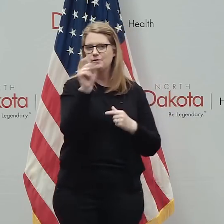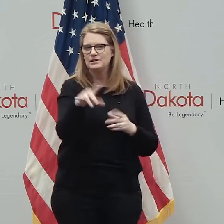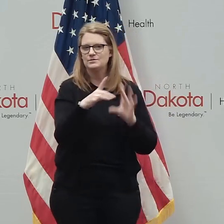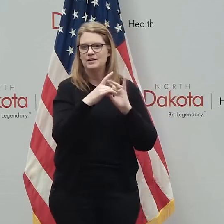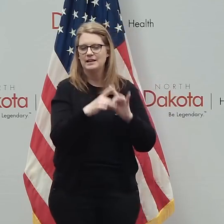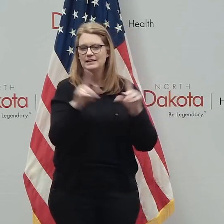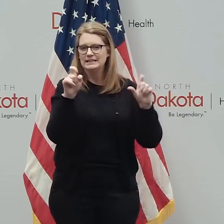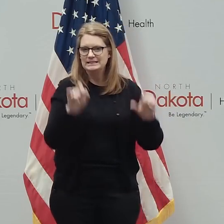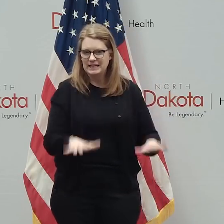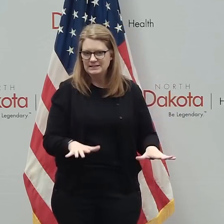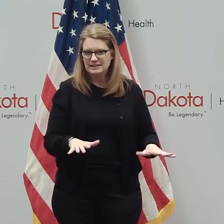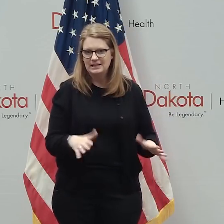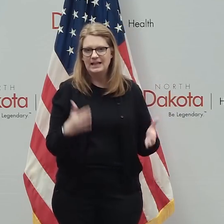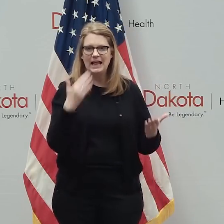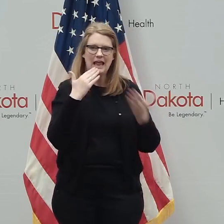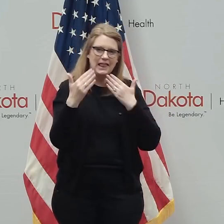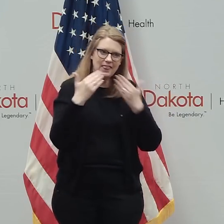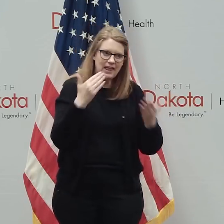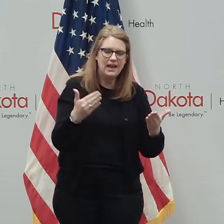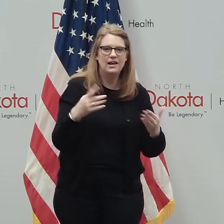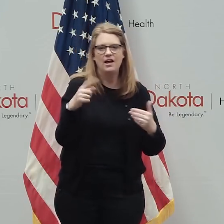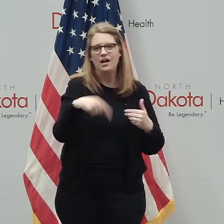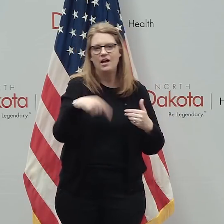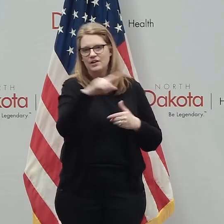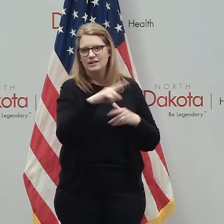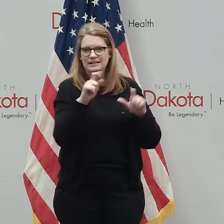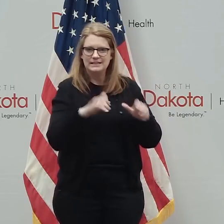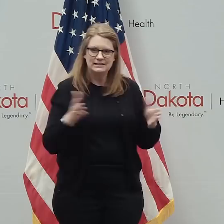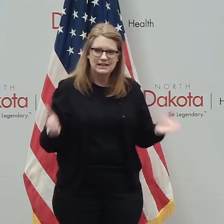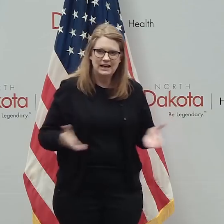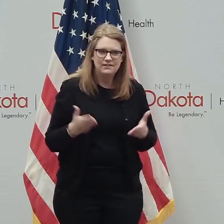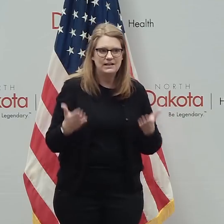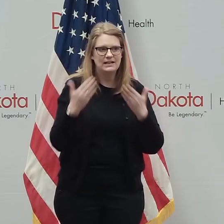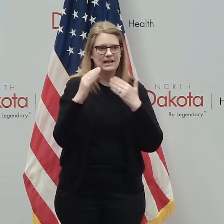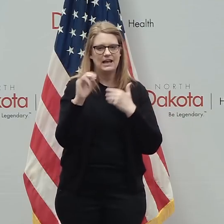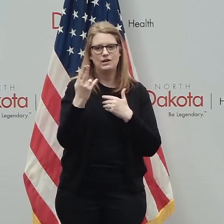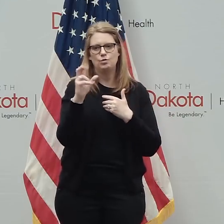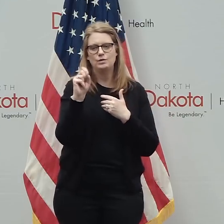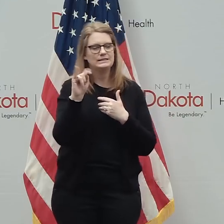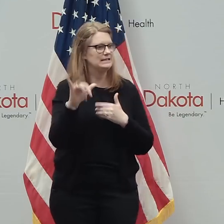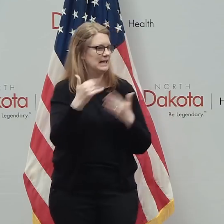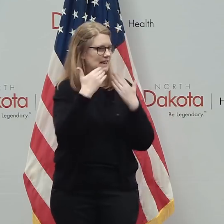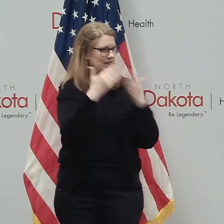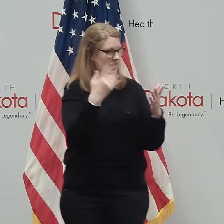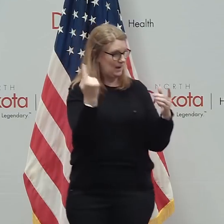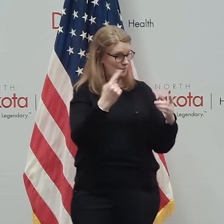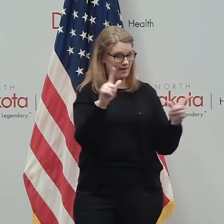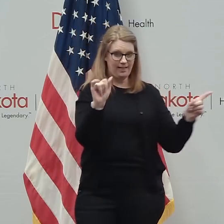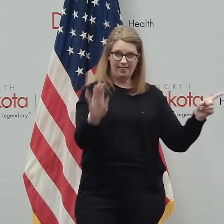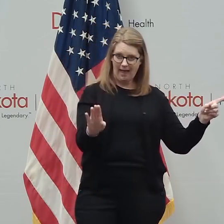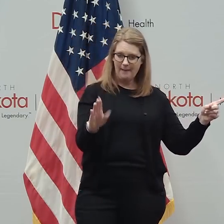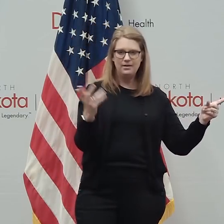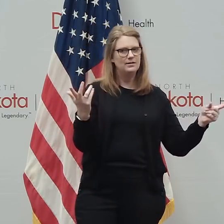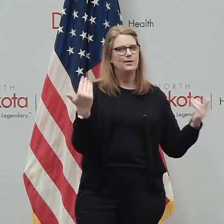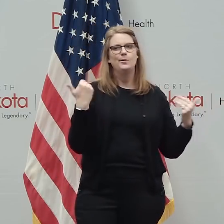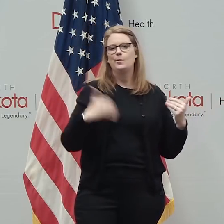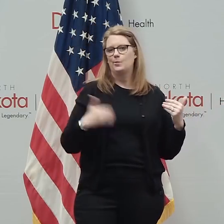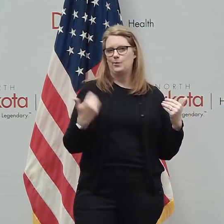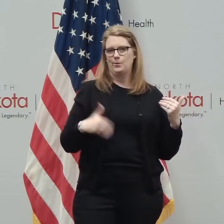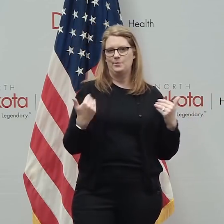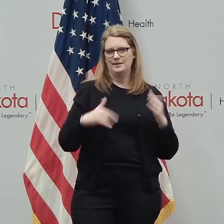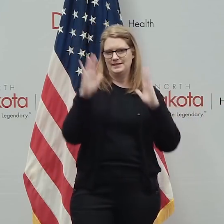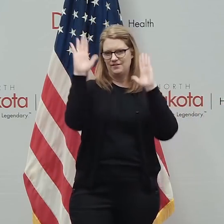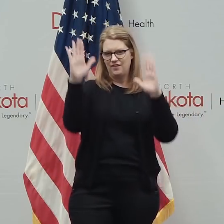to everybody involved in the testing efforts. And Christy, thank everybody at the lab, because again, it's fantastic that